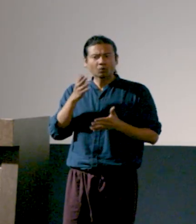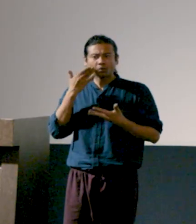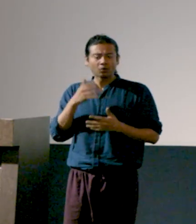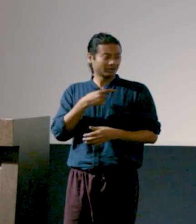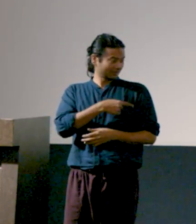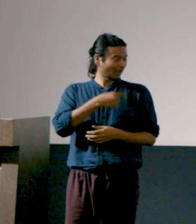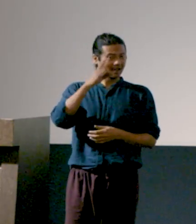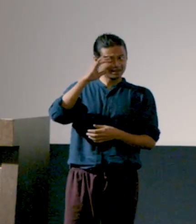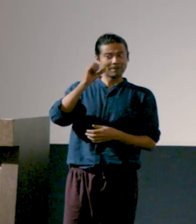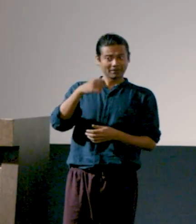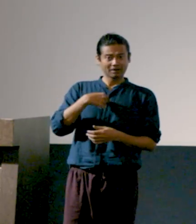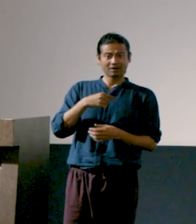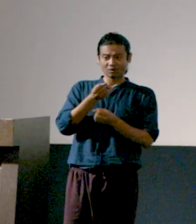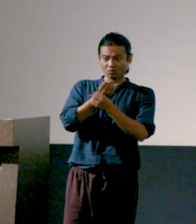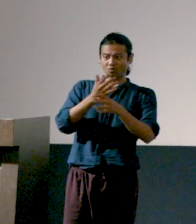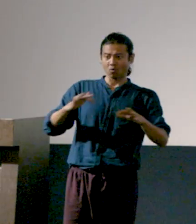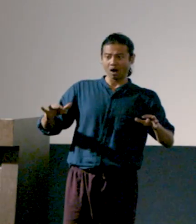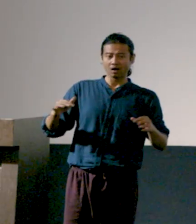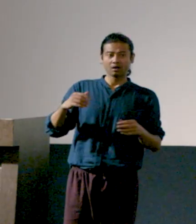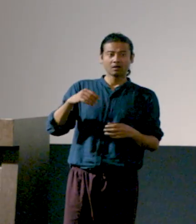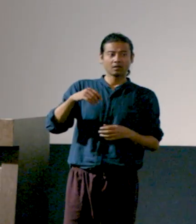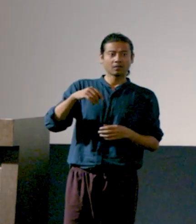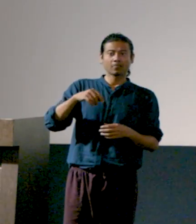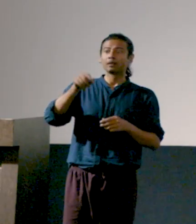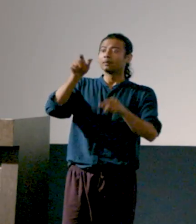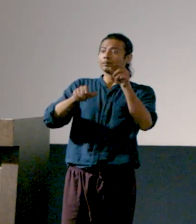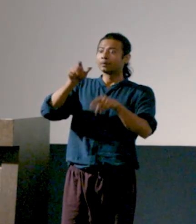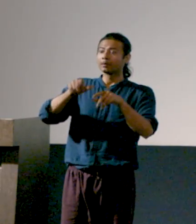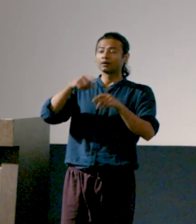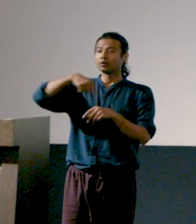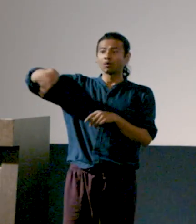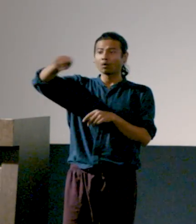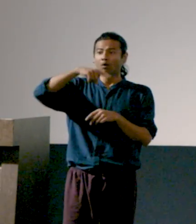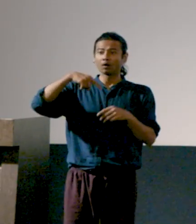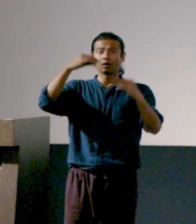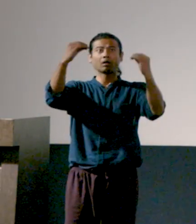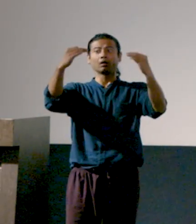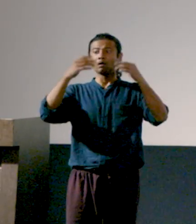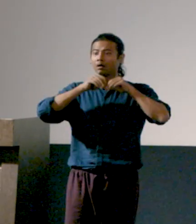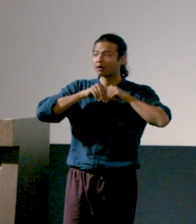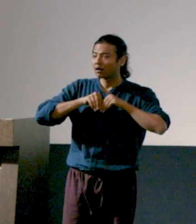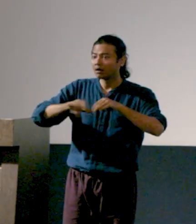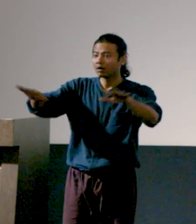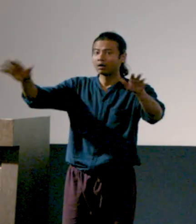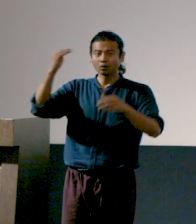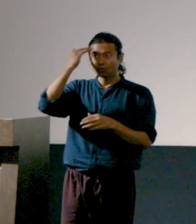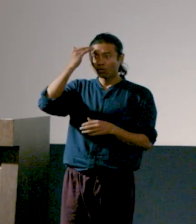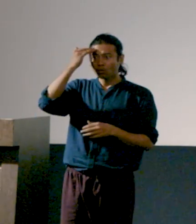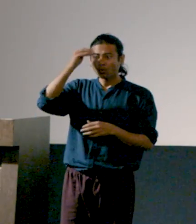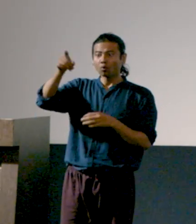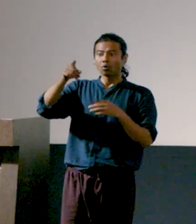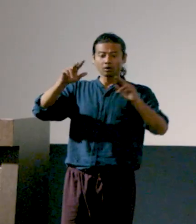the program, how much it has been penetrated to the community, whether they know about this program or not, and not a